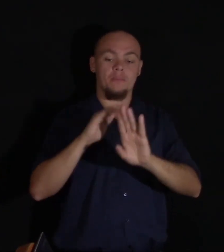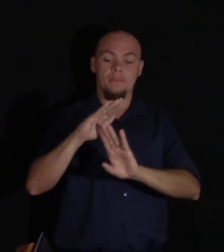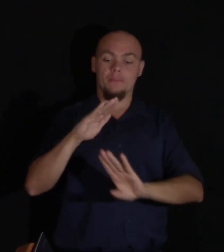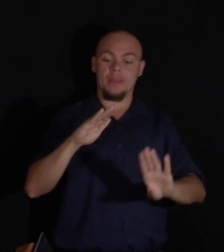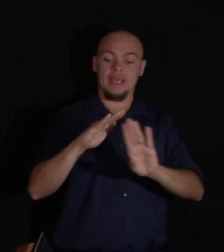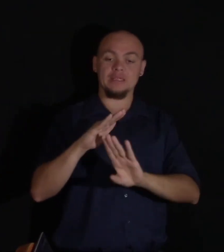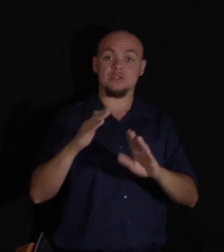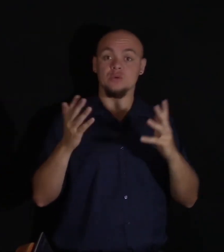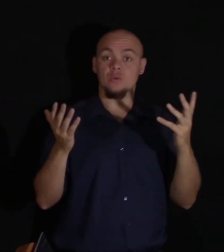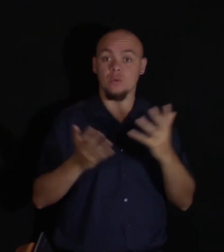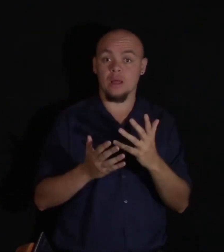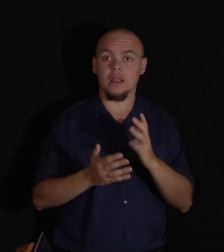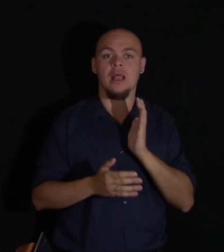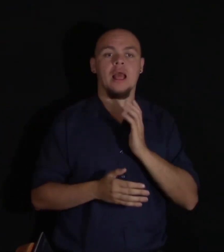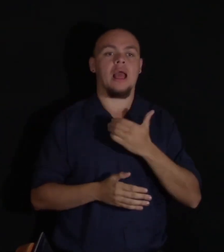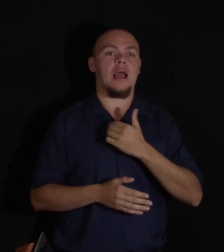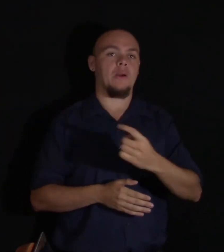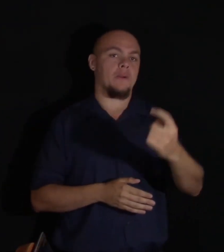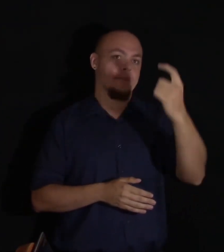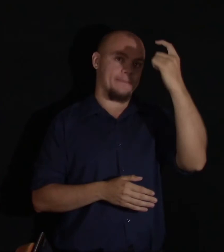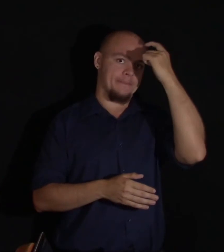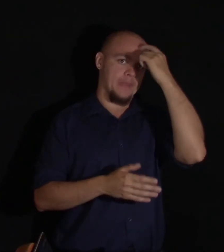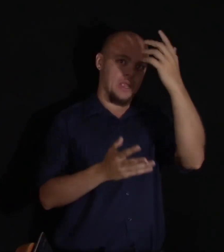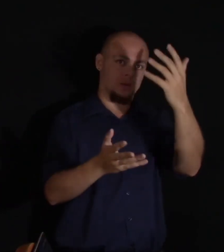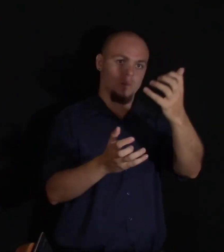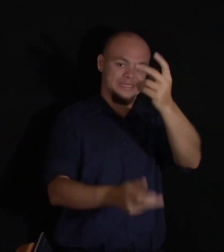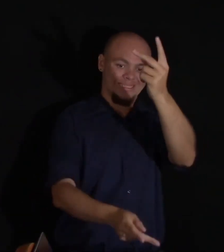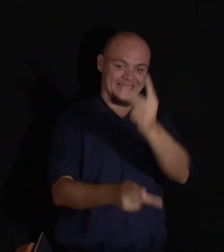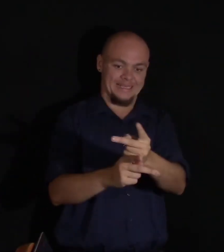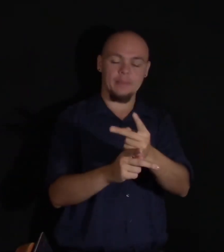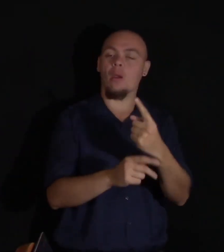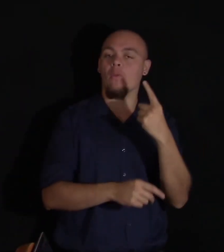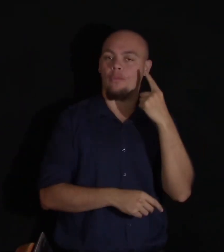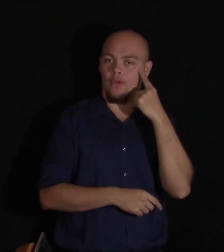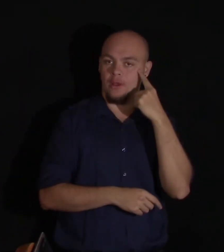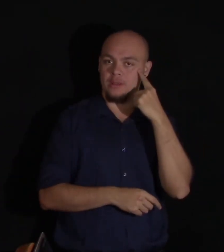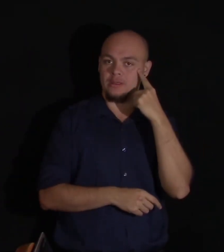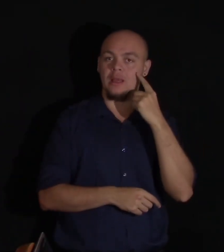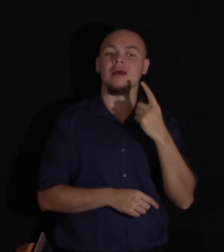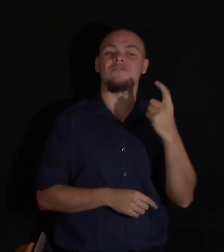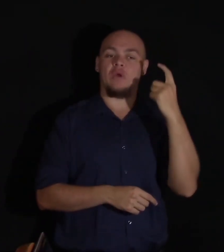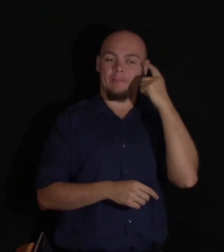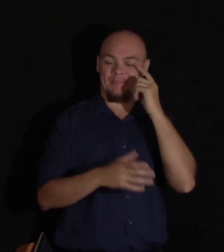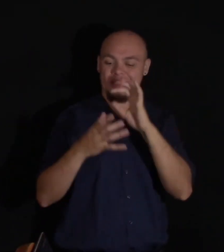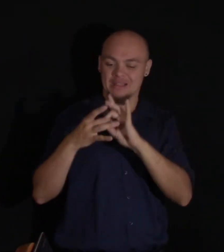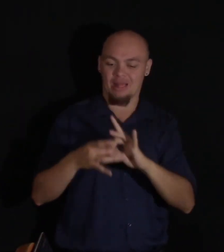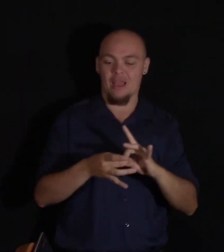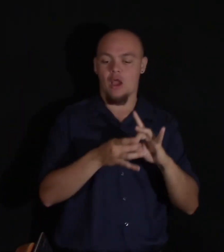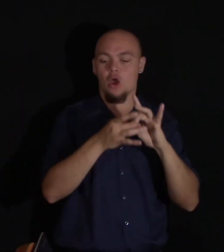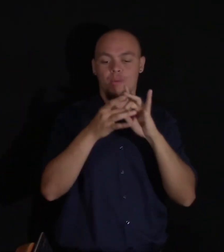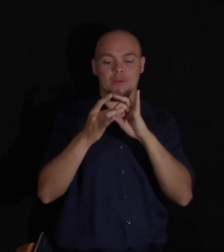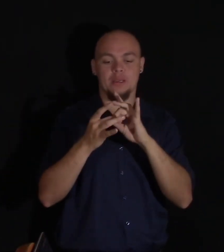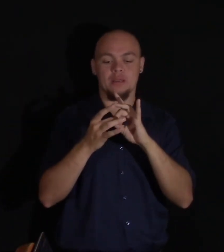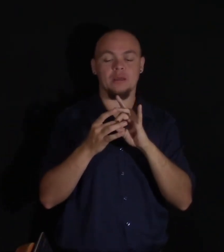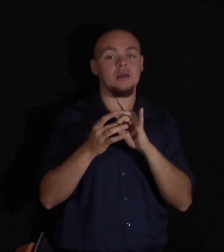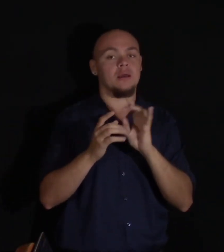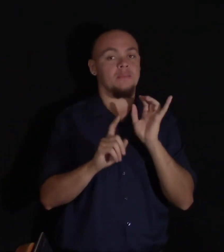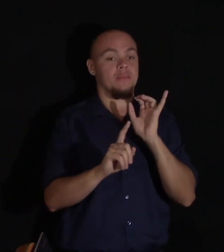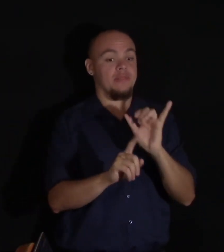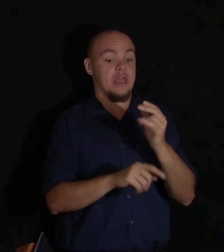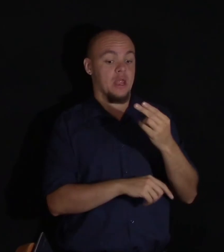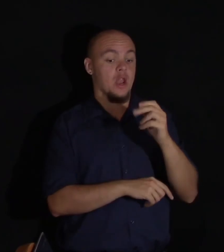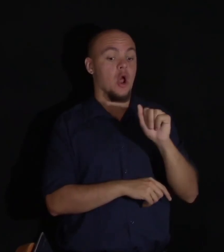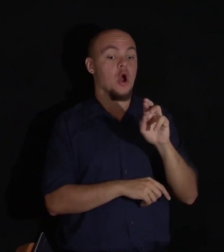our mind wants to preserve, so it can feel in mental harmony. But we have to fight this